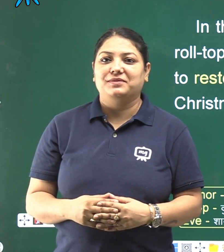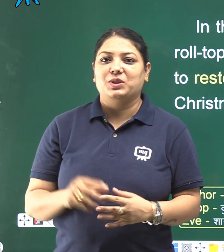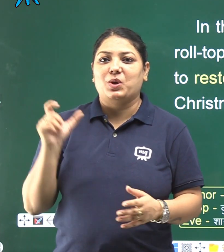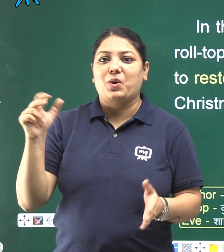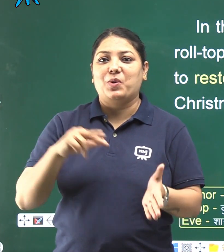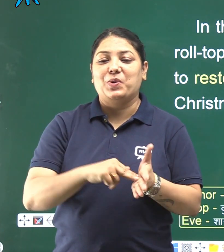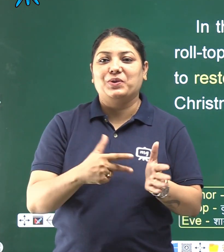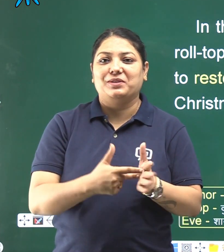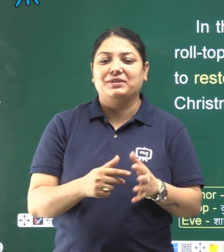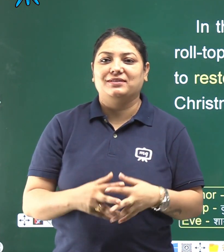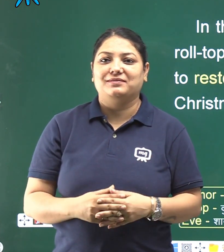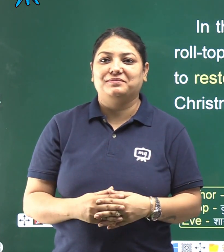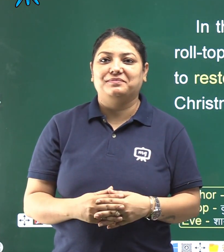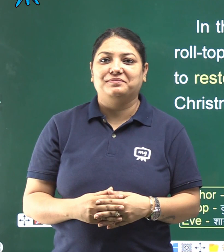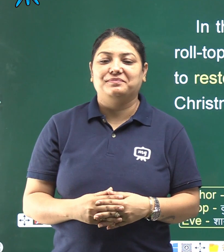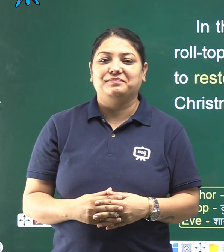Author means